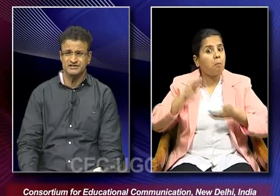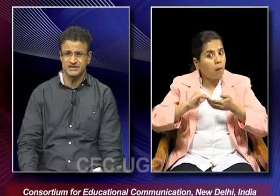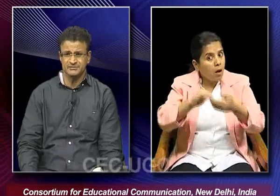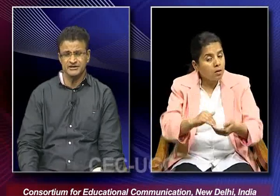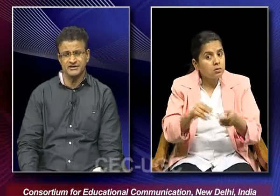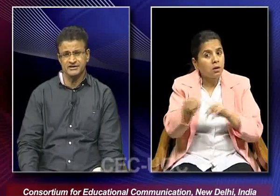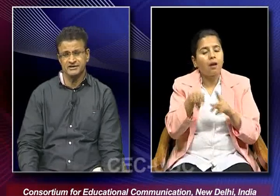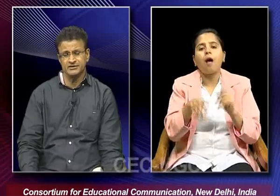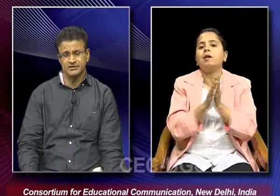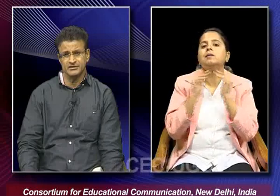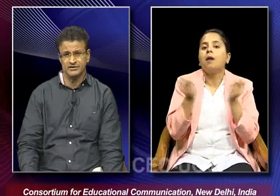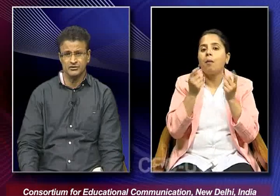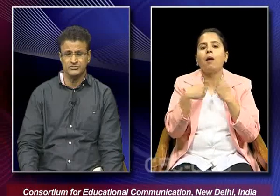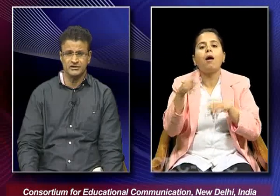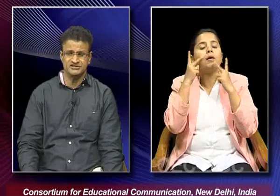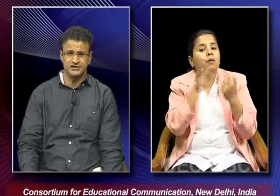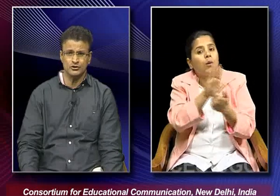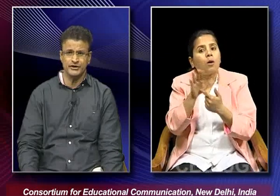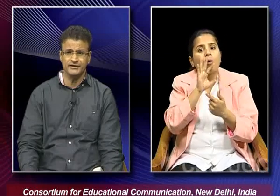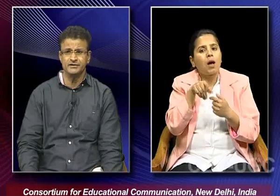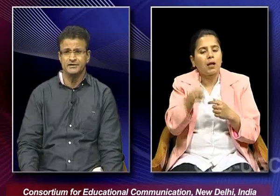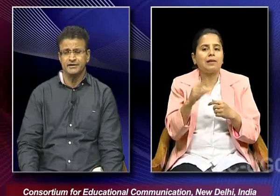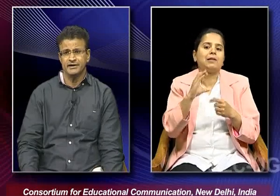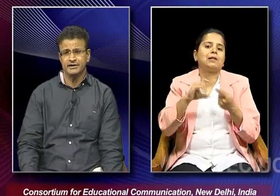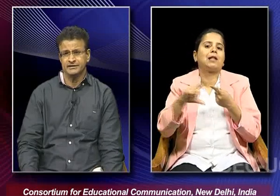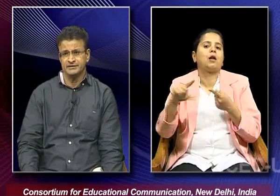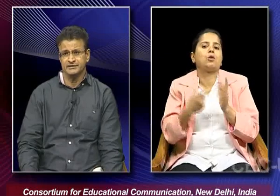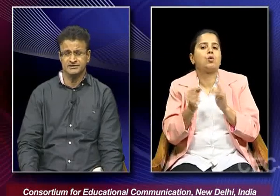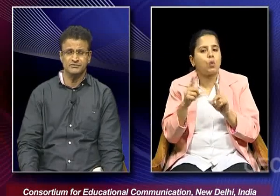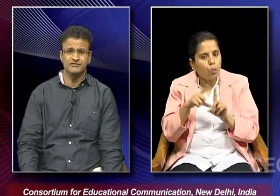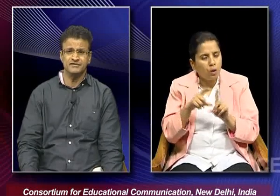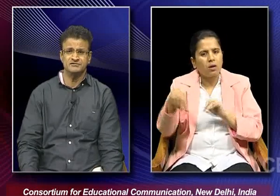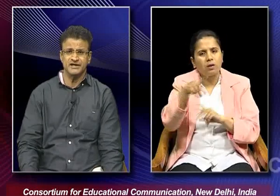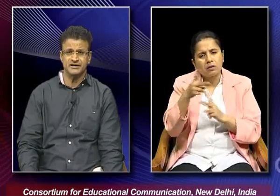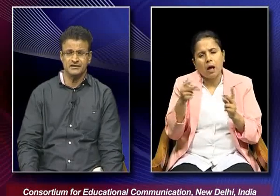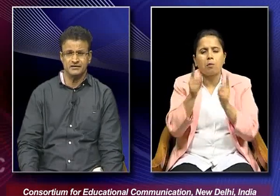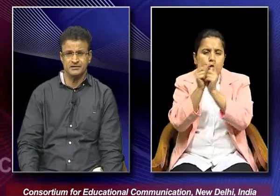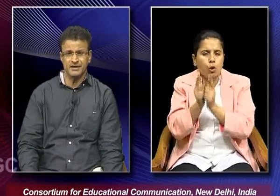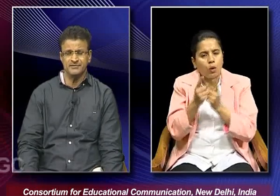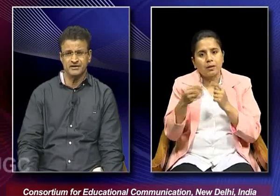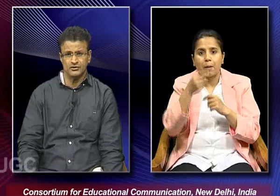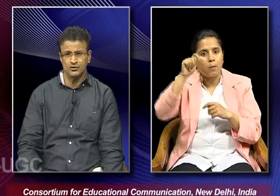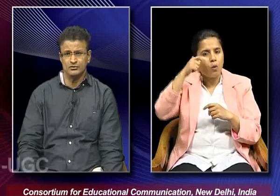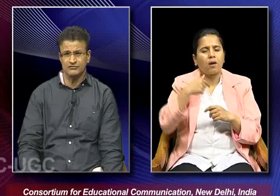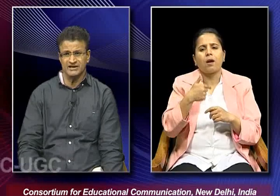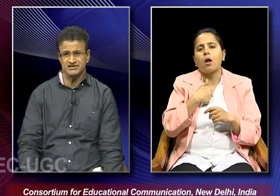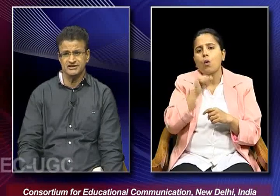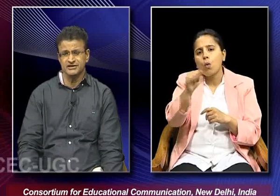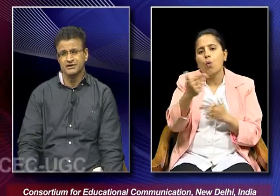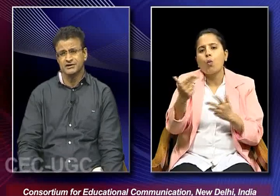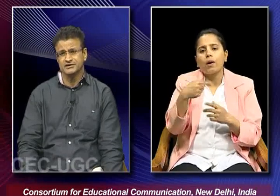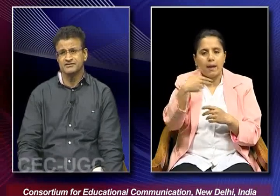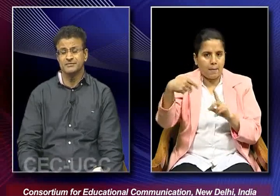being celebrated on the celluloid, and some of the films like Hum Aapke Hain Kaun,